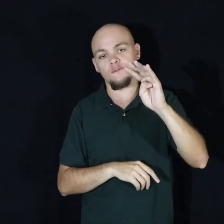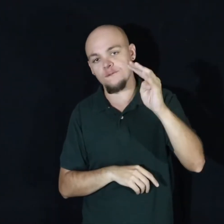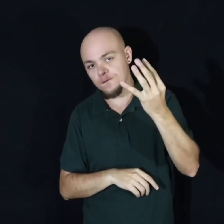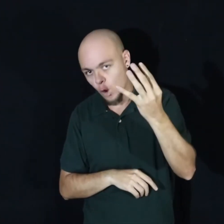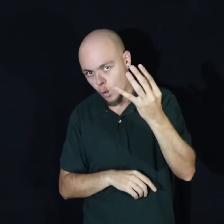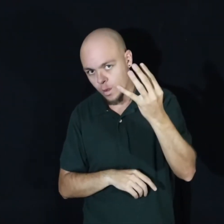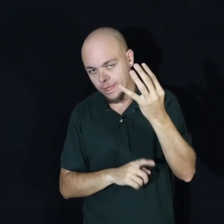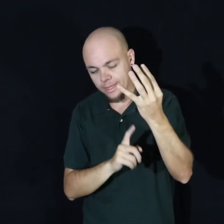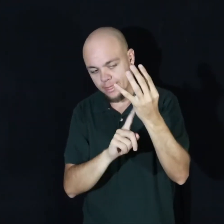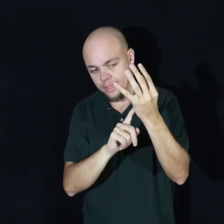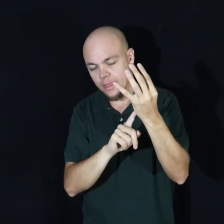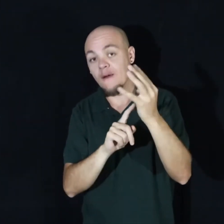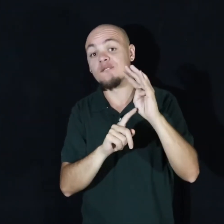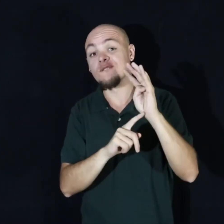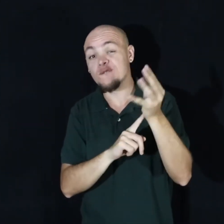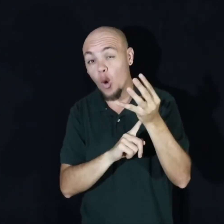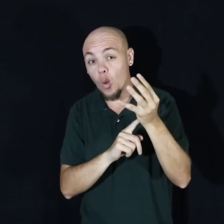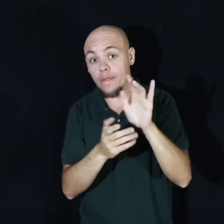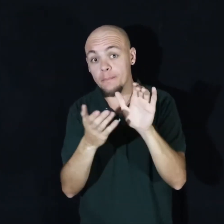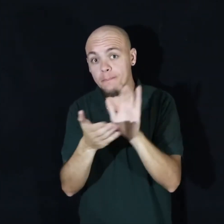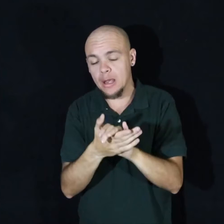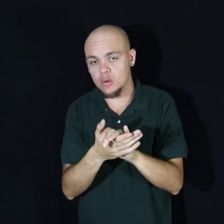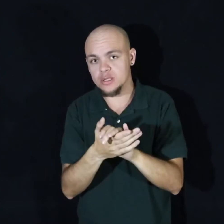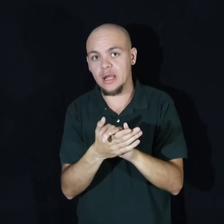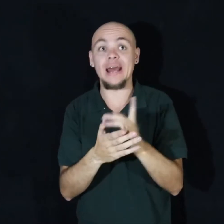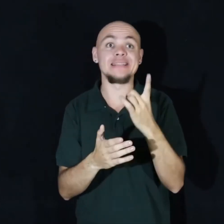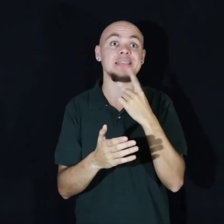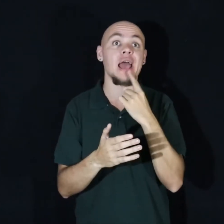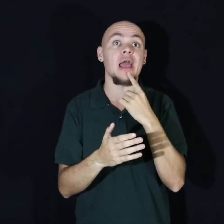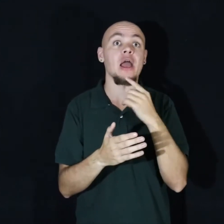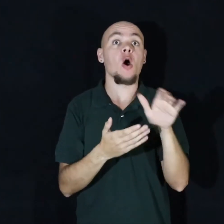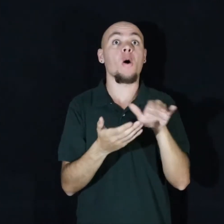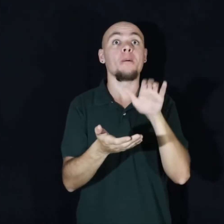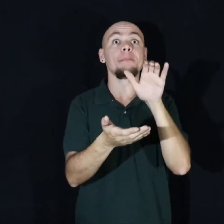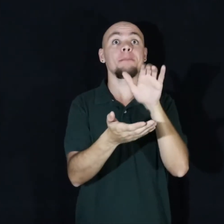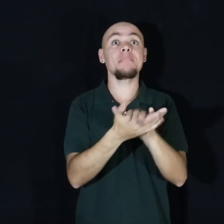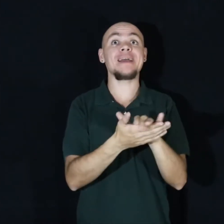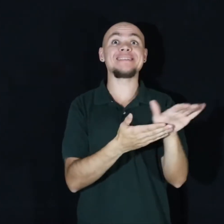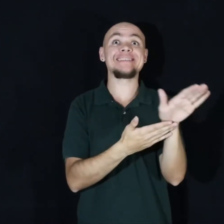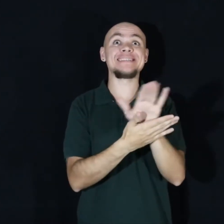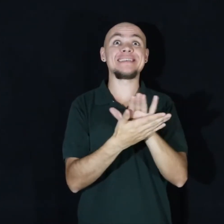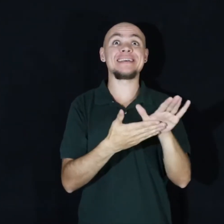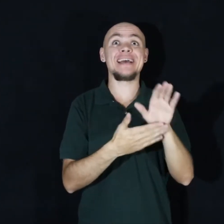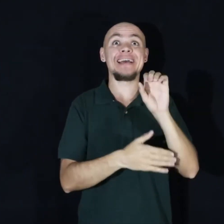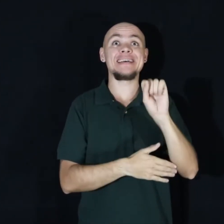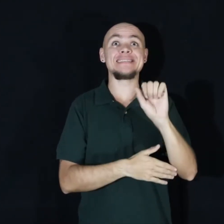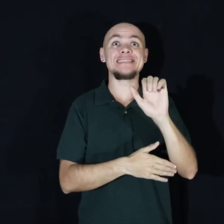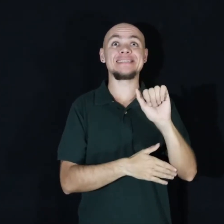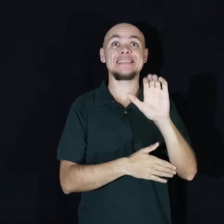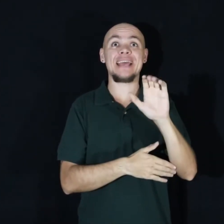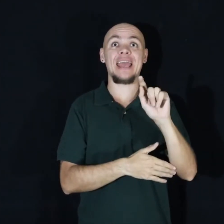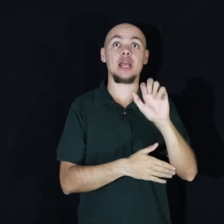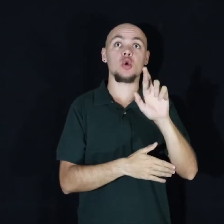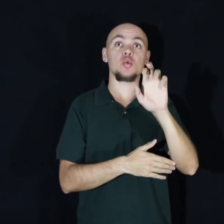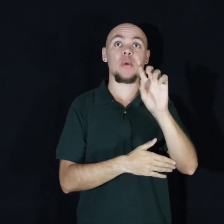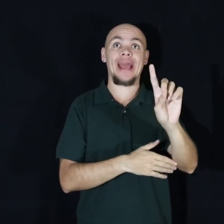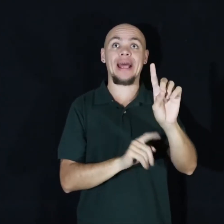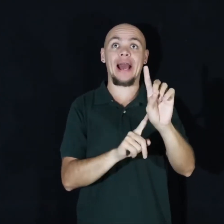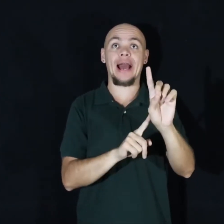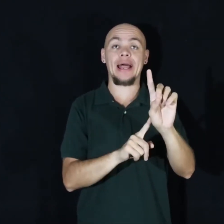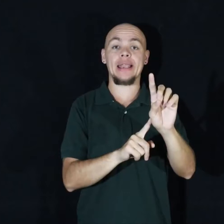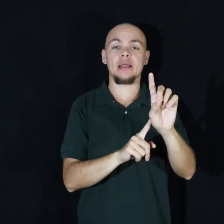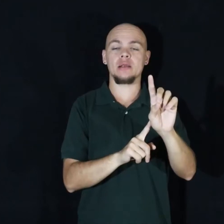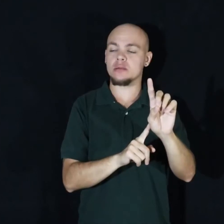that, who are on their third or fourth marriage and they're screaming sanctity of marriage. And it's like, go home and sanctify your